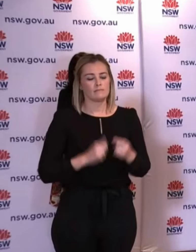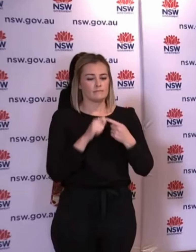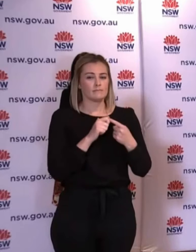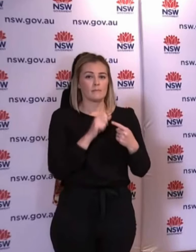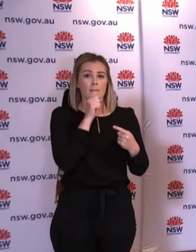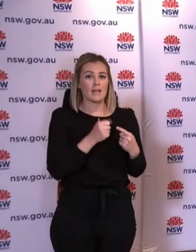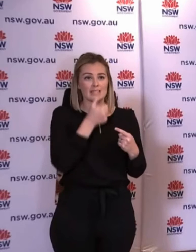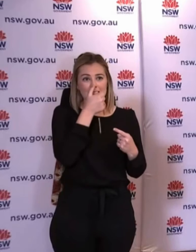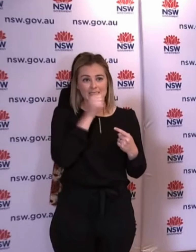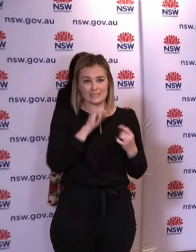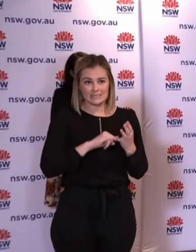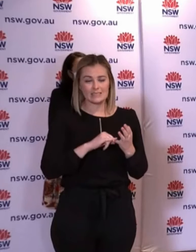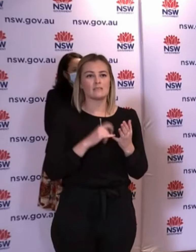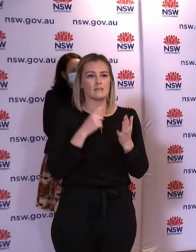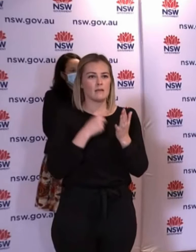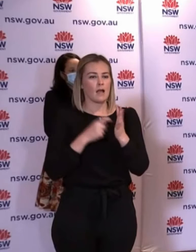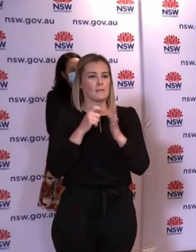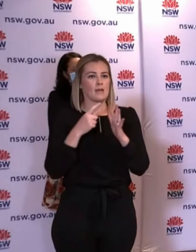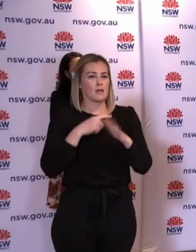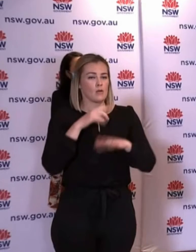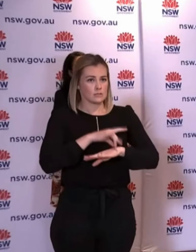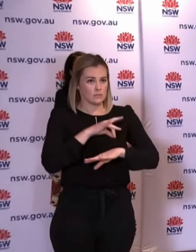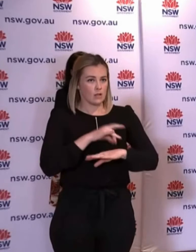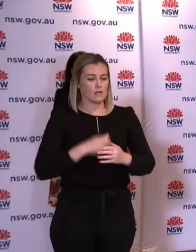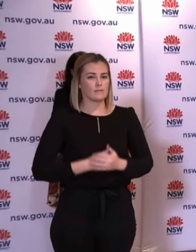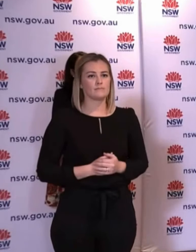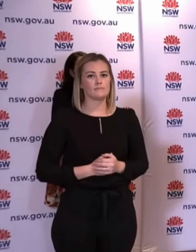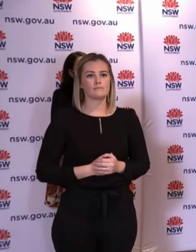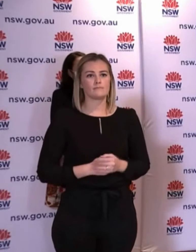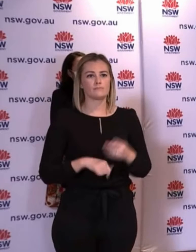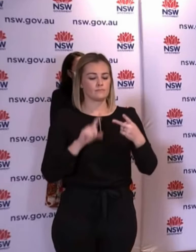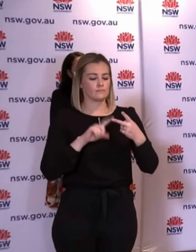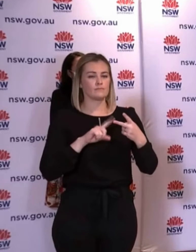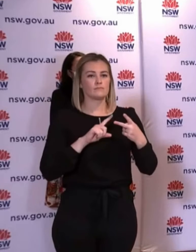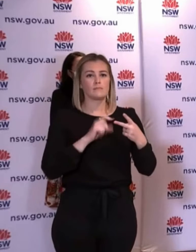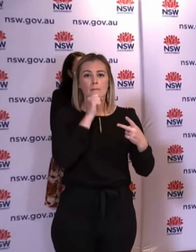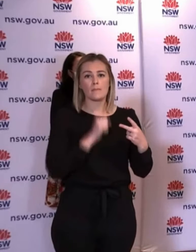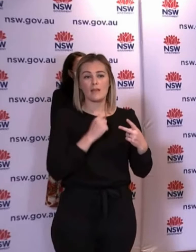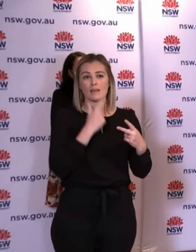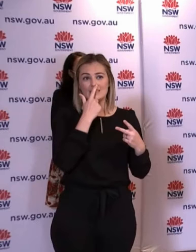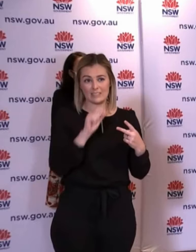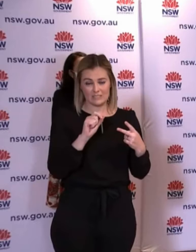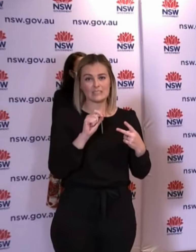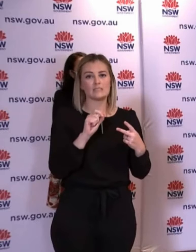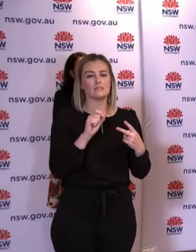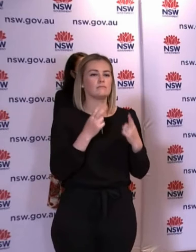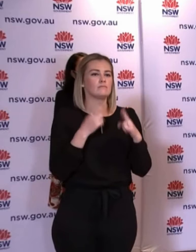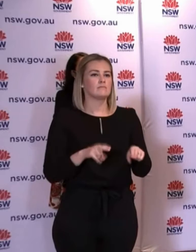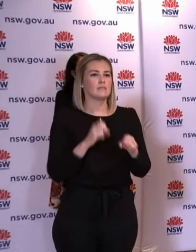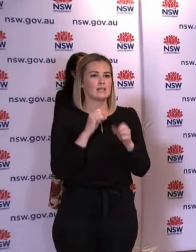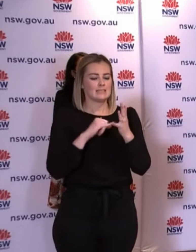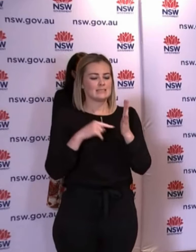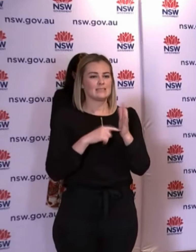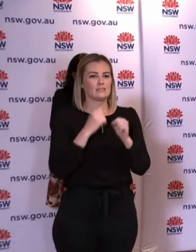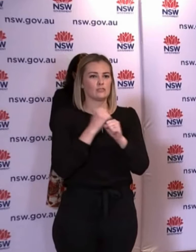60s who died at Royal Prince Alfred Hospital. There was a gentleman in his 70s who died at St George